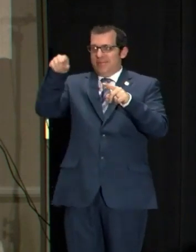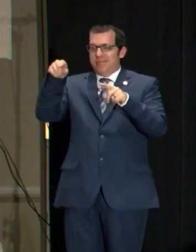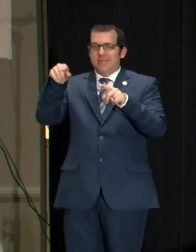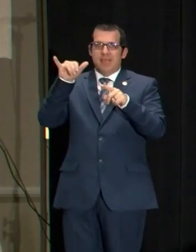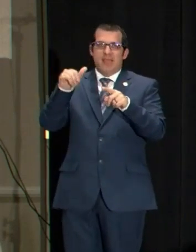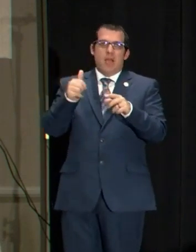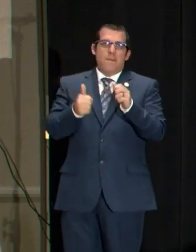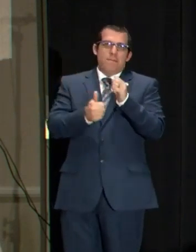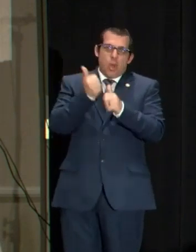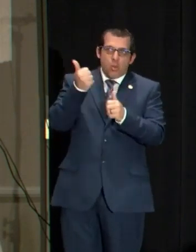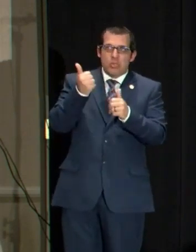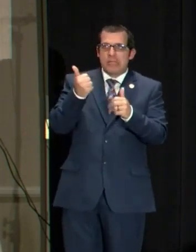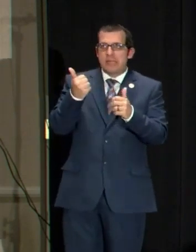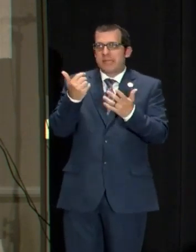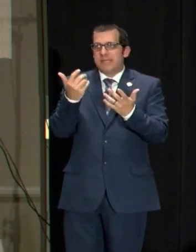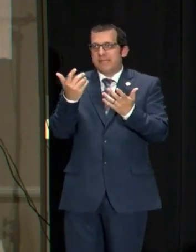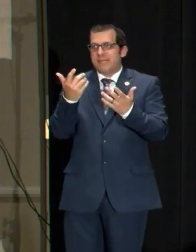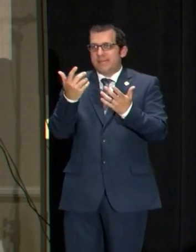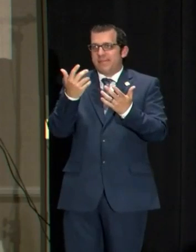is most likely